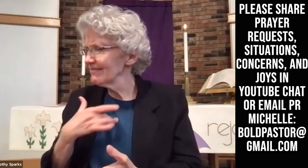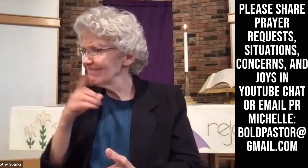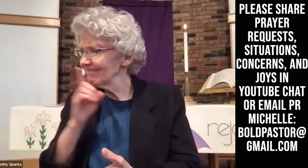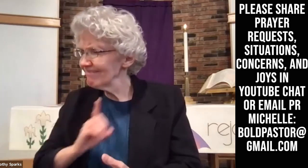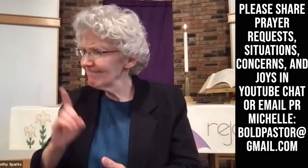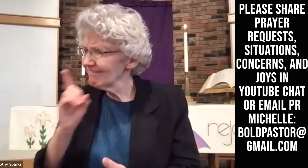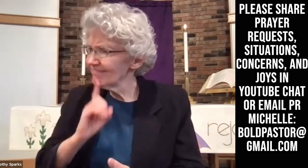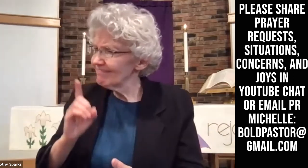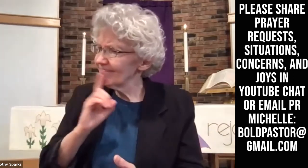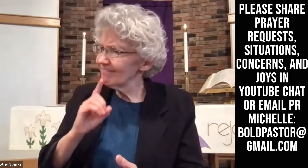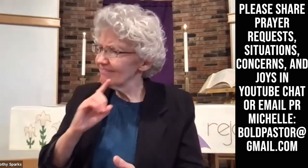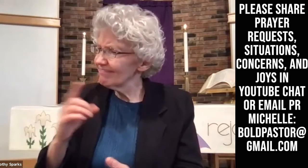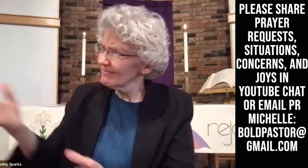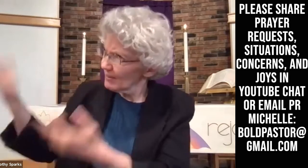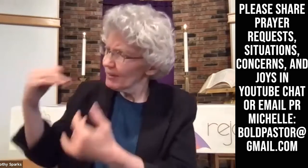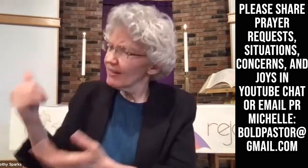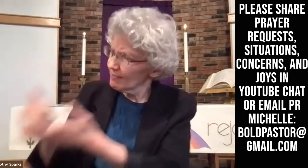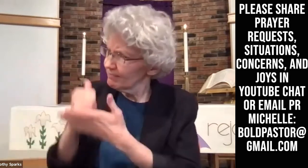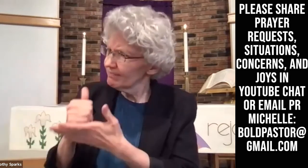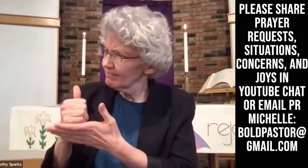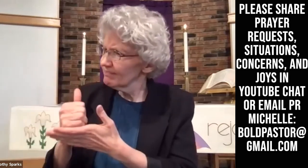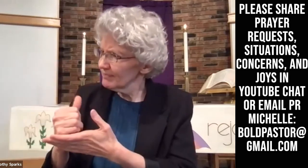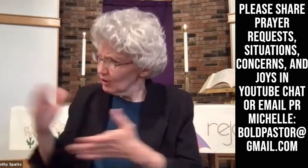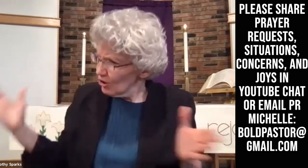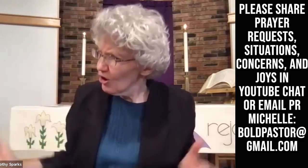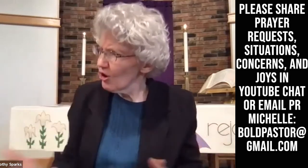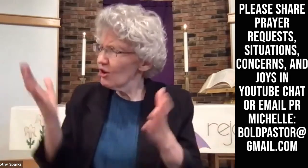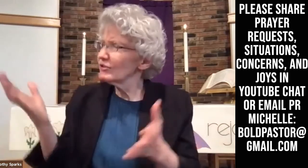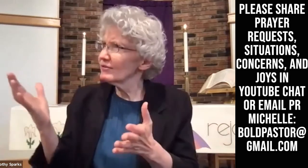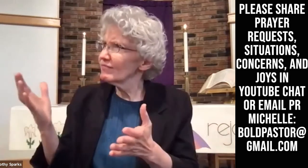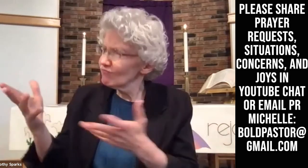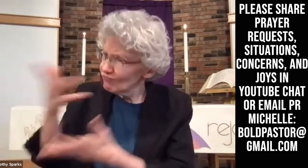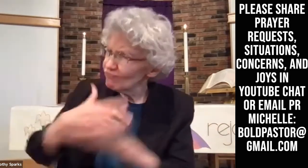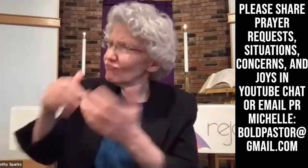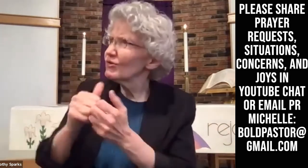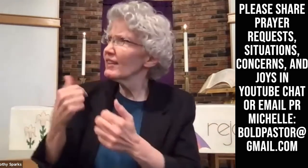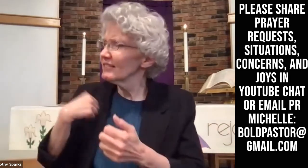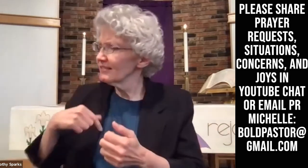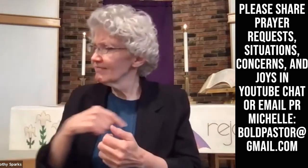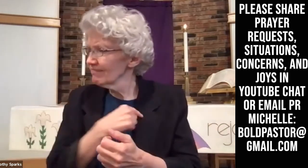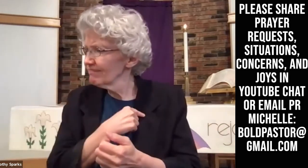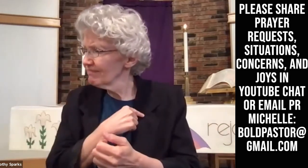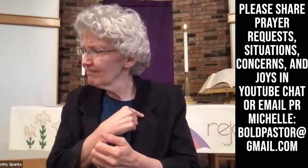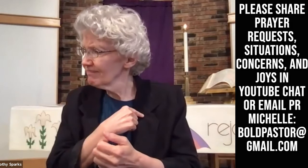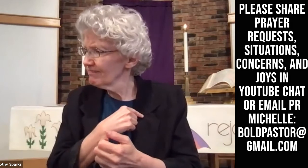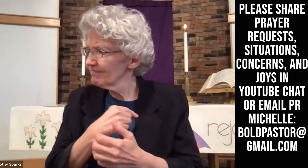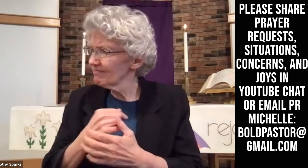Whenever we feel lonely, you are here to encourage us and befriend us.